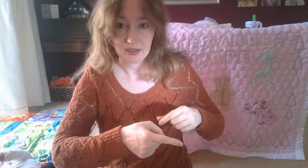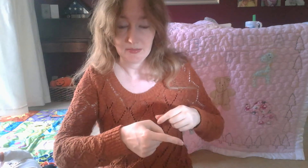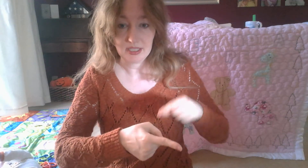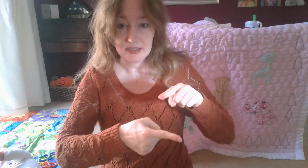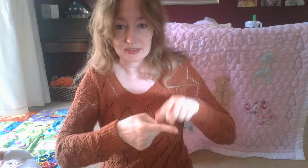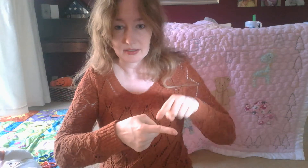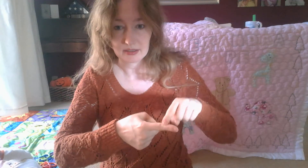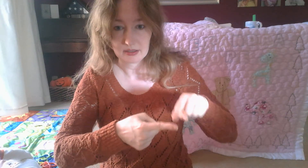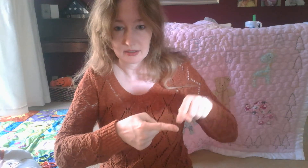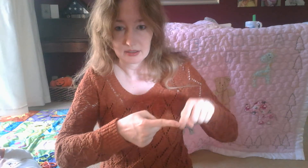Peas.